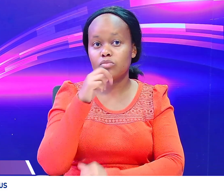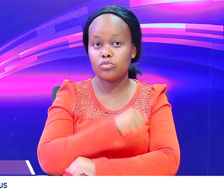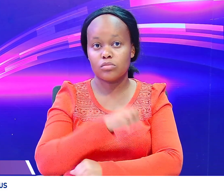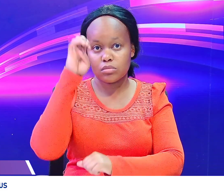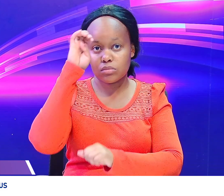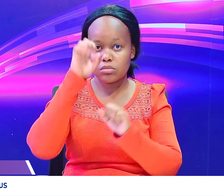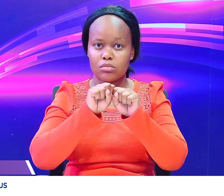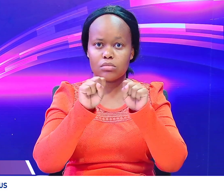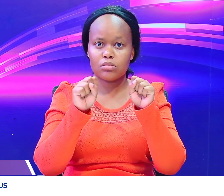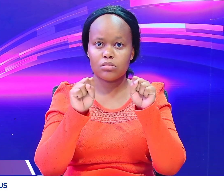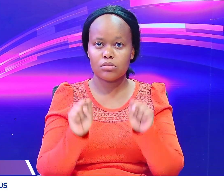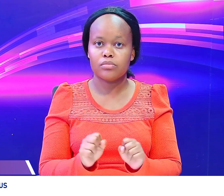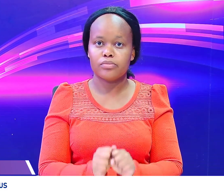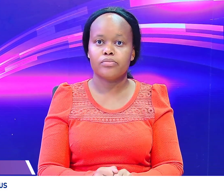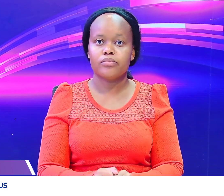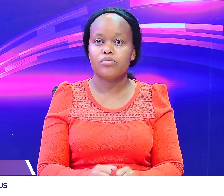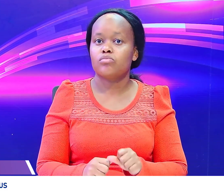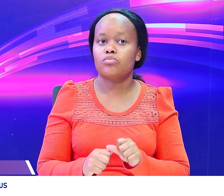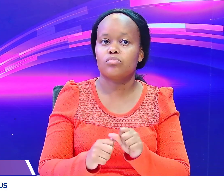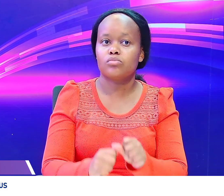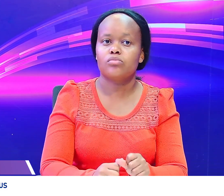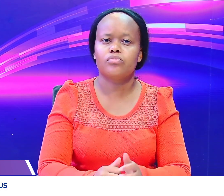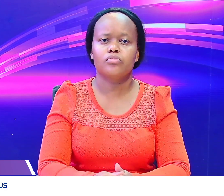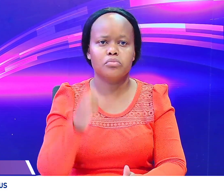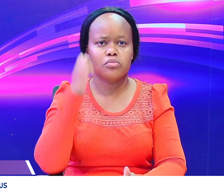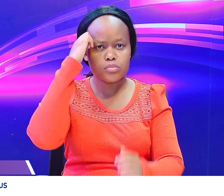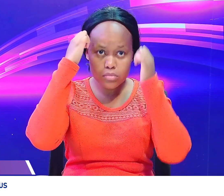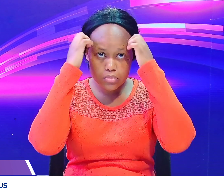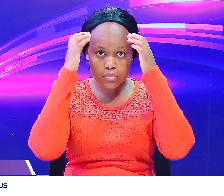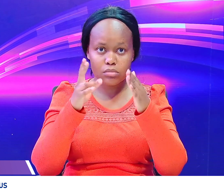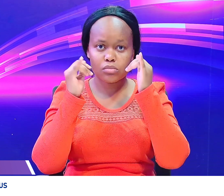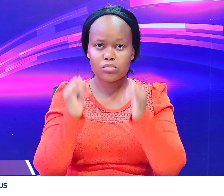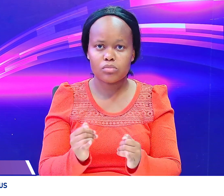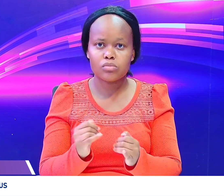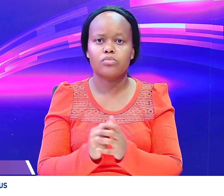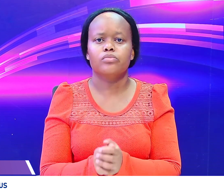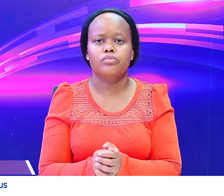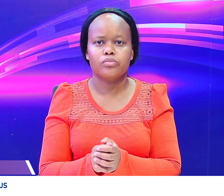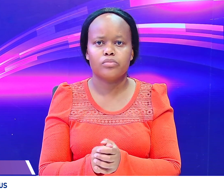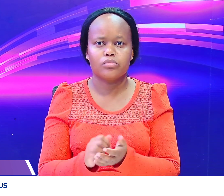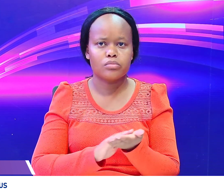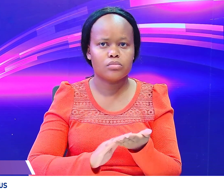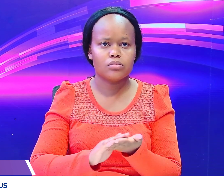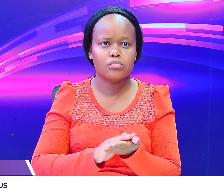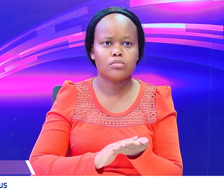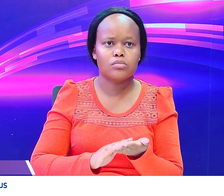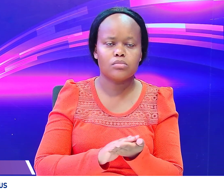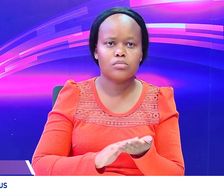expected cohort, signaling a significant increase in student reporting under Kenya's senior secondary